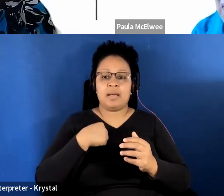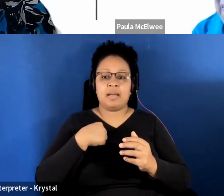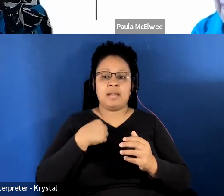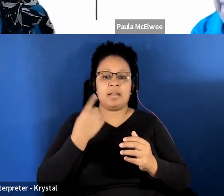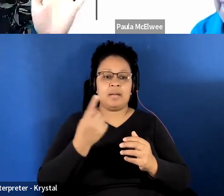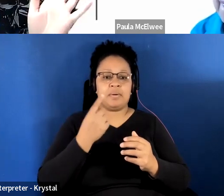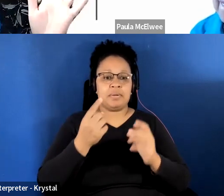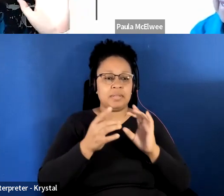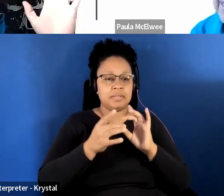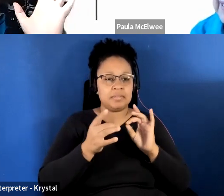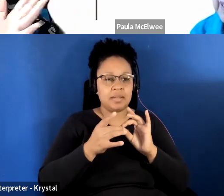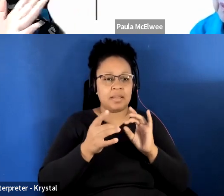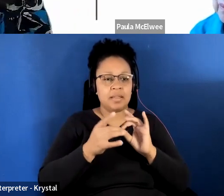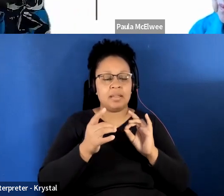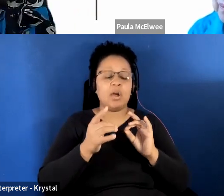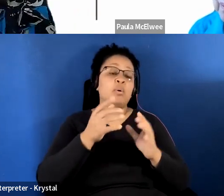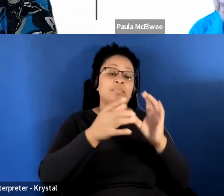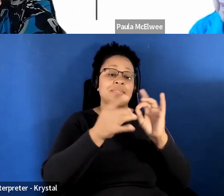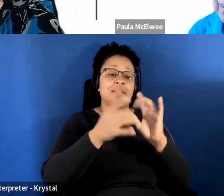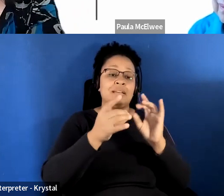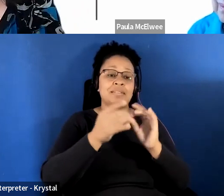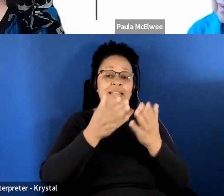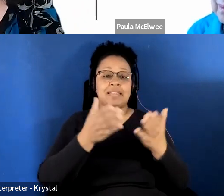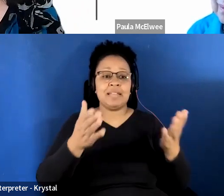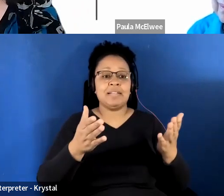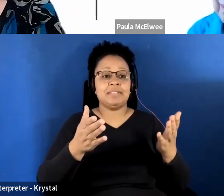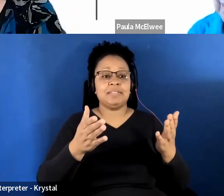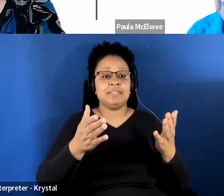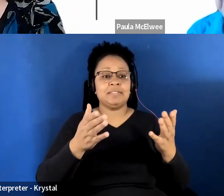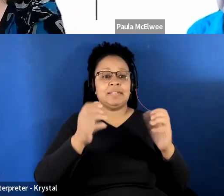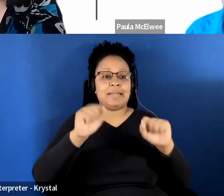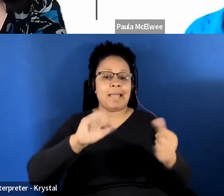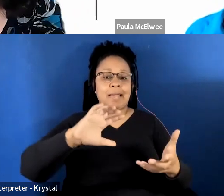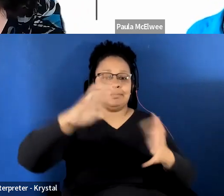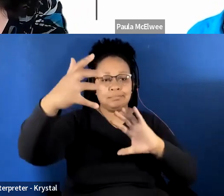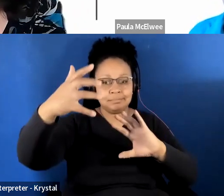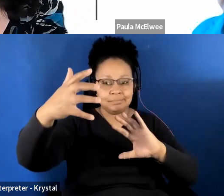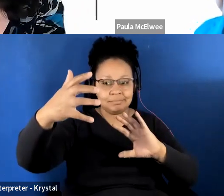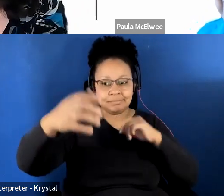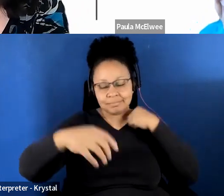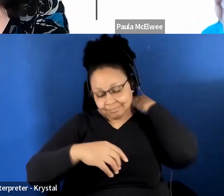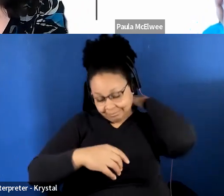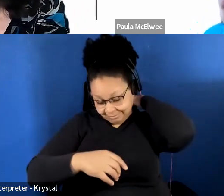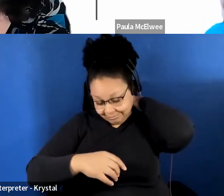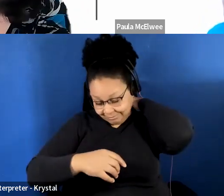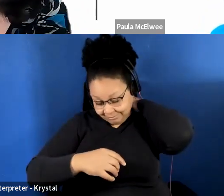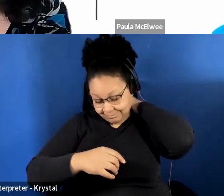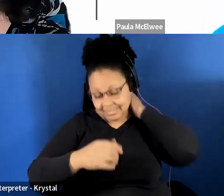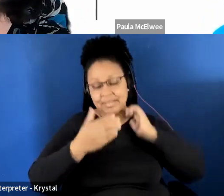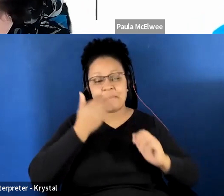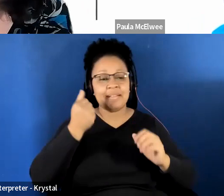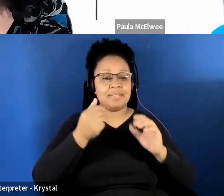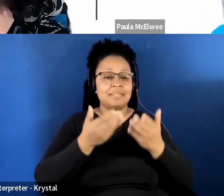terms. I'm not sure if this is the correct term, but it's the most politically correct term without swearing that I can think of. So try to